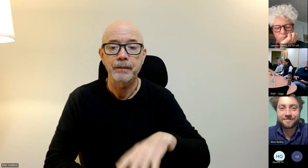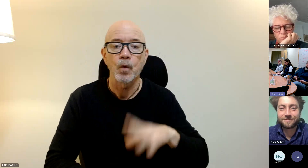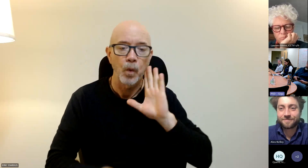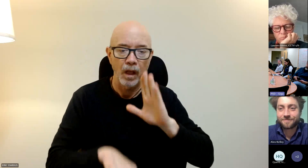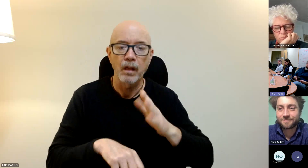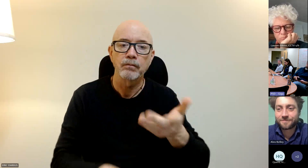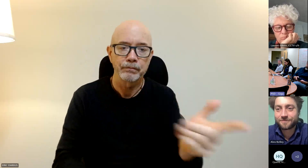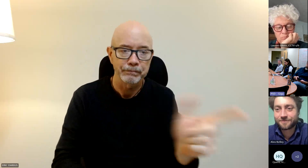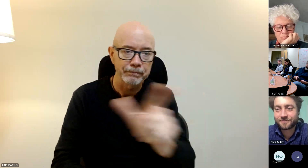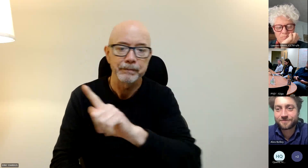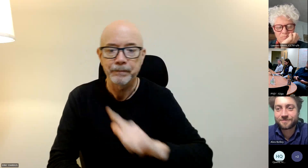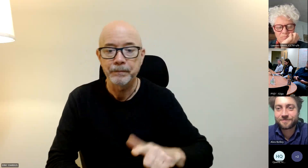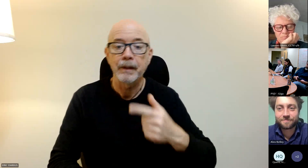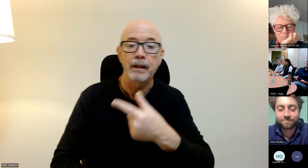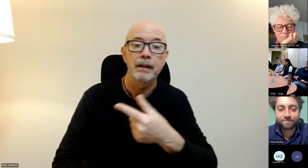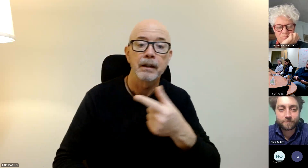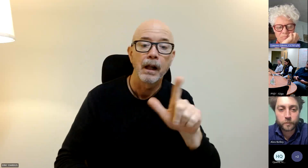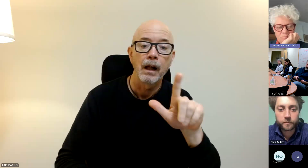Lauren Glenn.